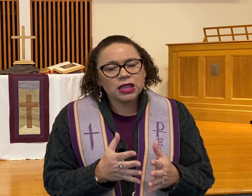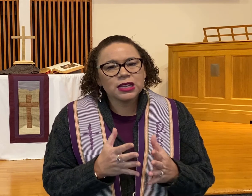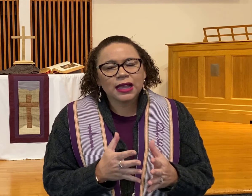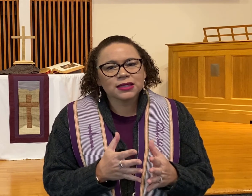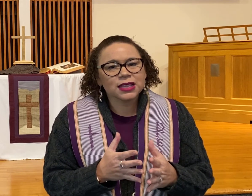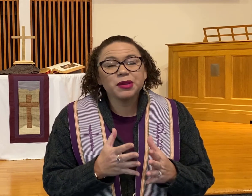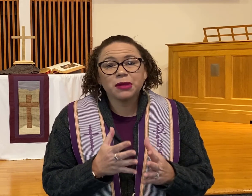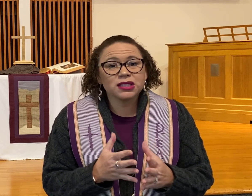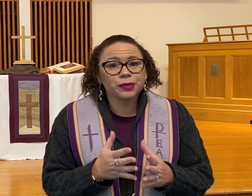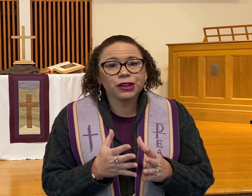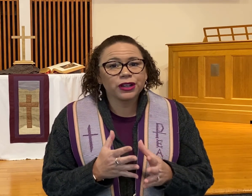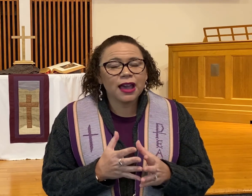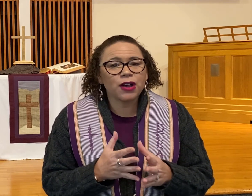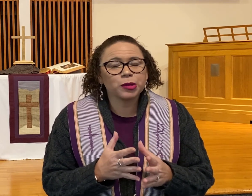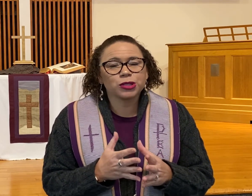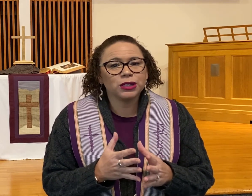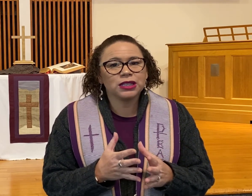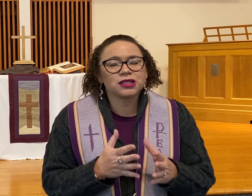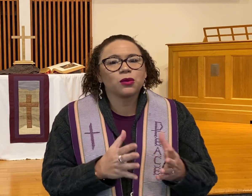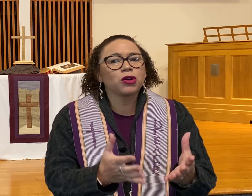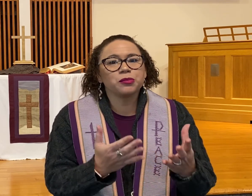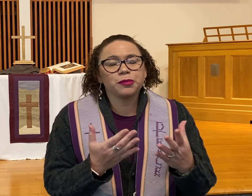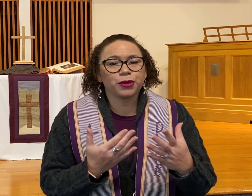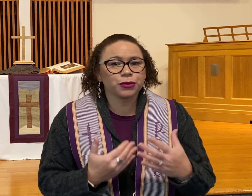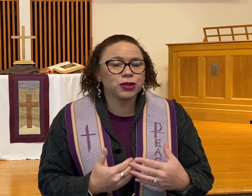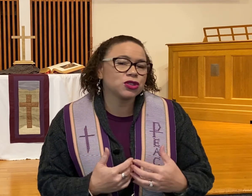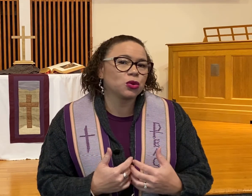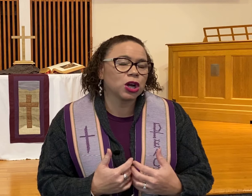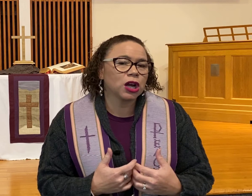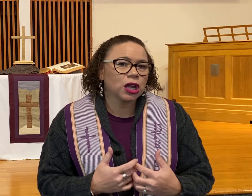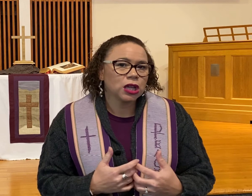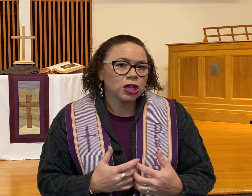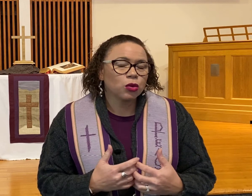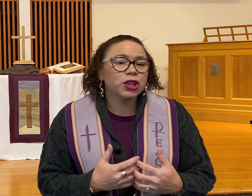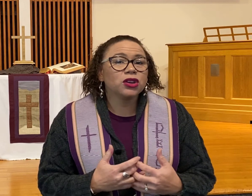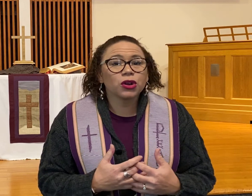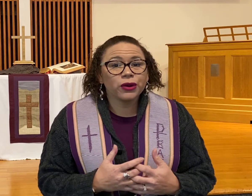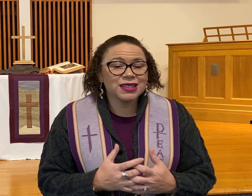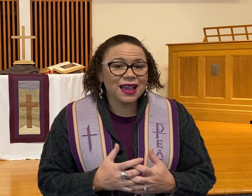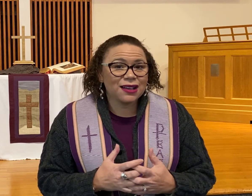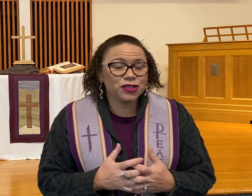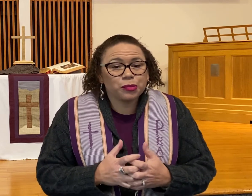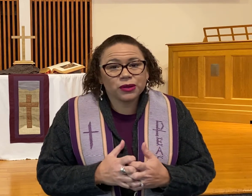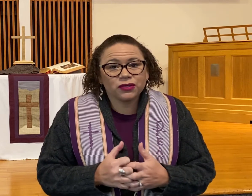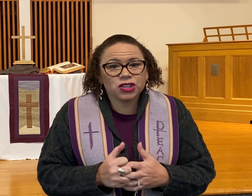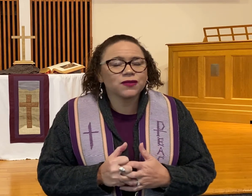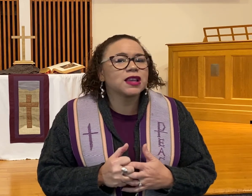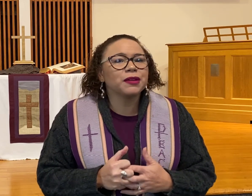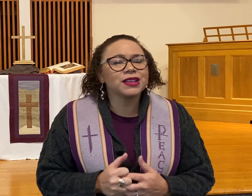the next coming months, we are going to have opportunities to welcome people through this door. We are going to have the privilege of some of us